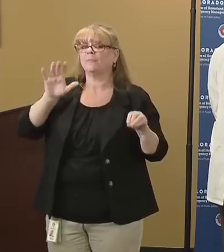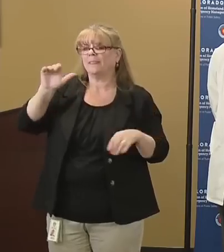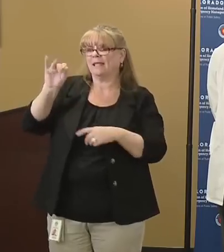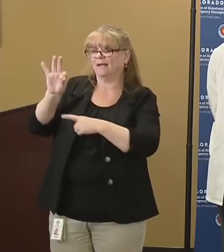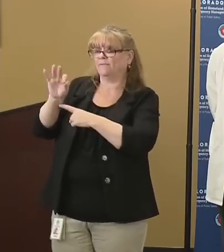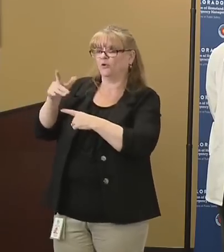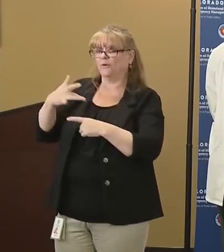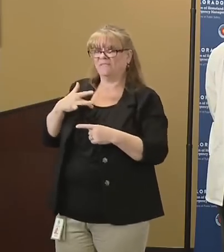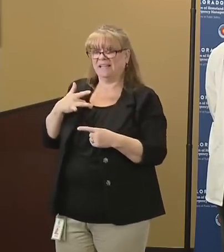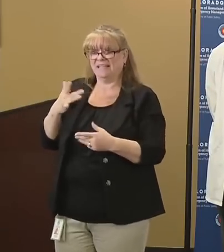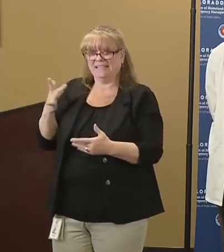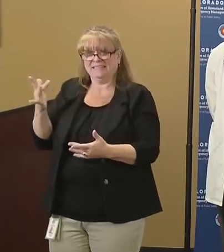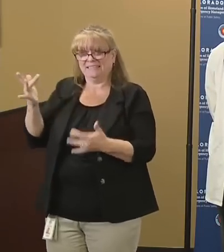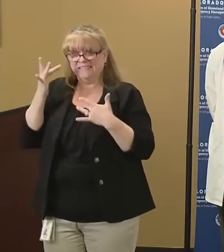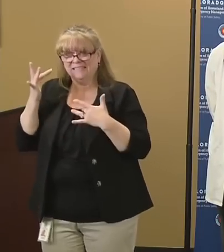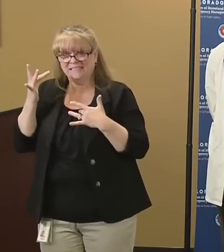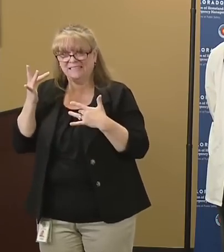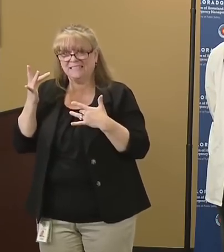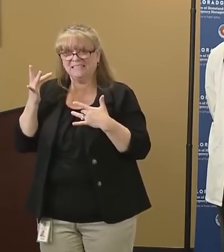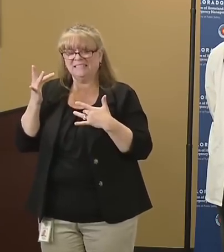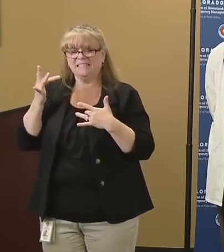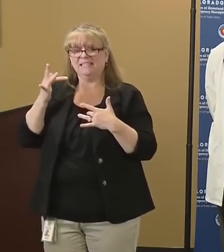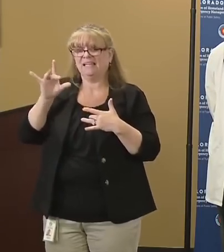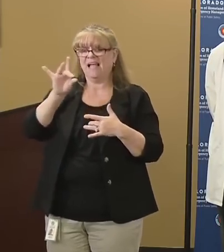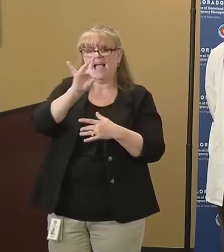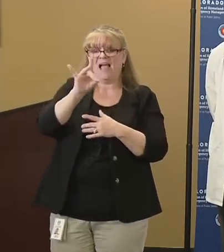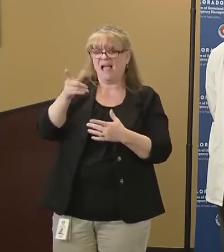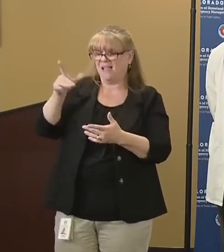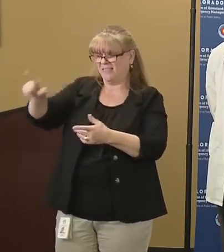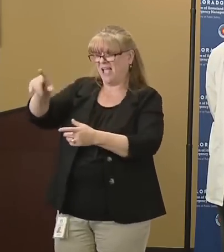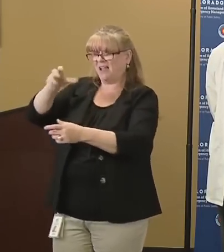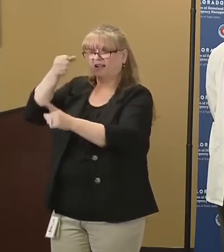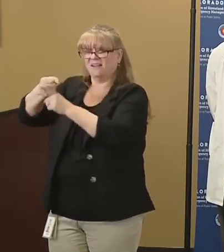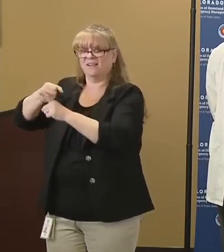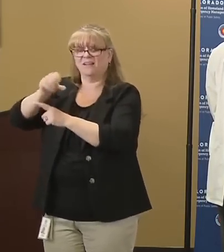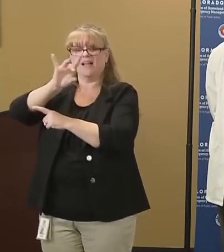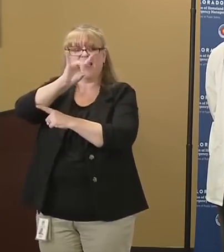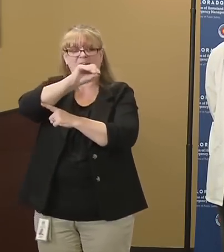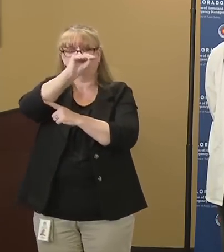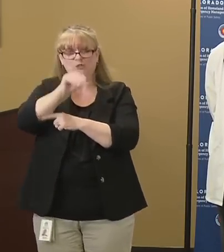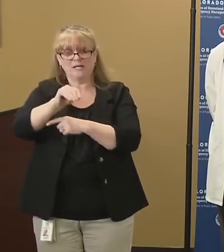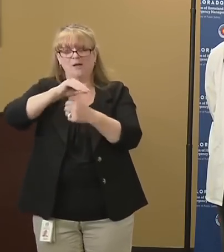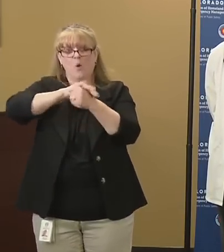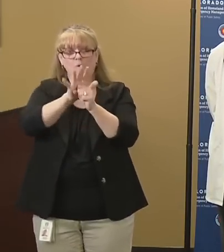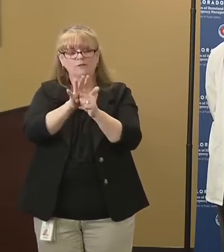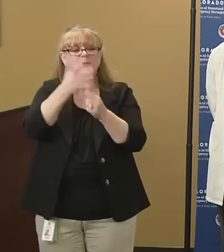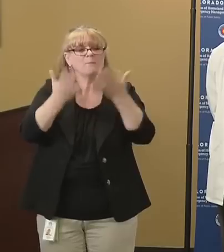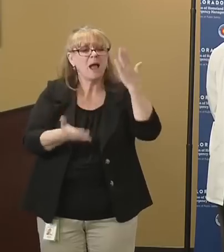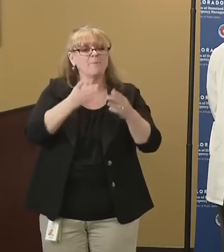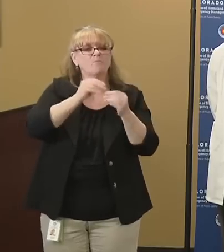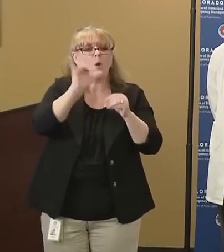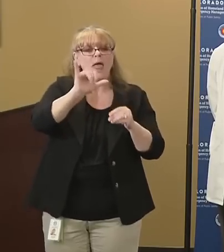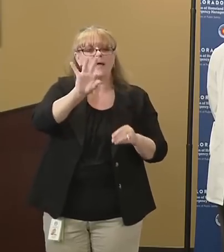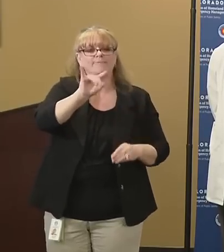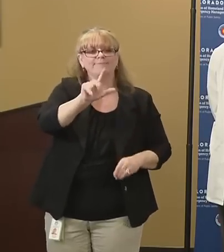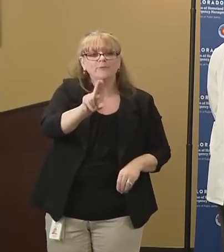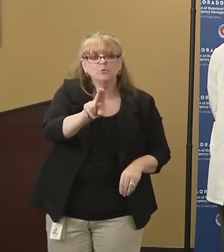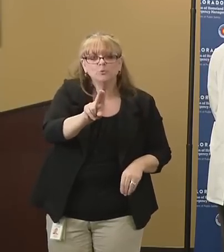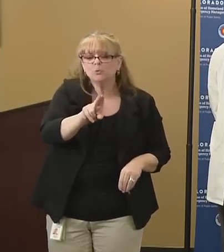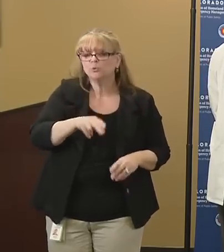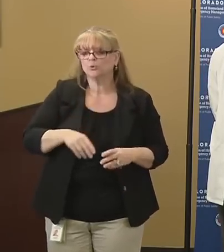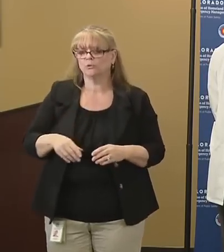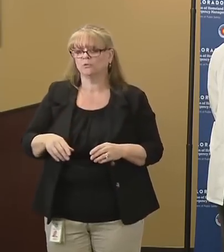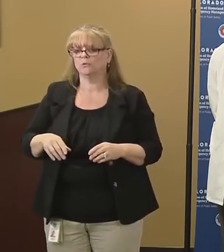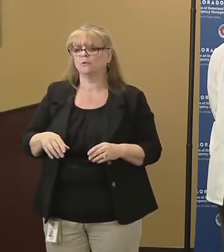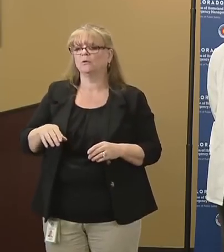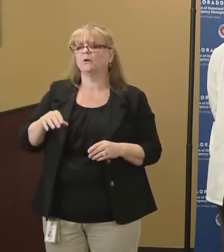something else other than COVID-19, about a 2 in 10 chance that it is COVID-19. That's not perfect because we're not just testing symptomatic people. We are testing healthcare